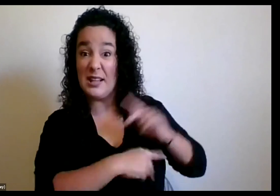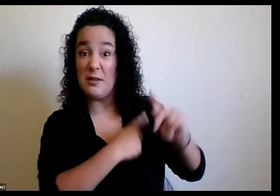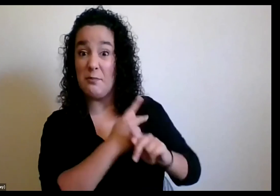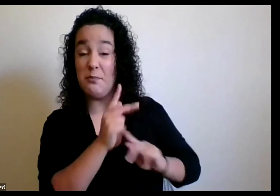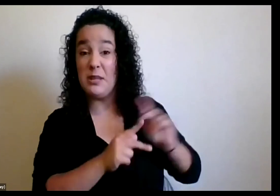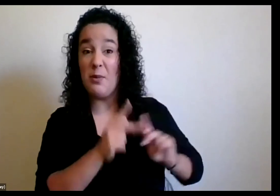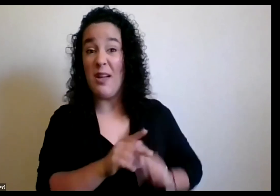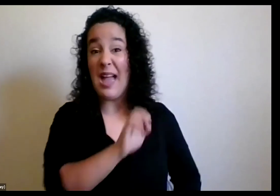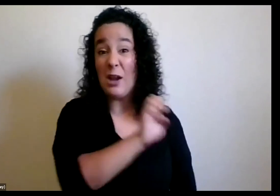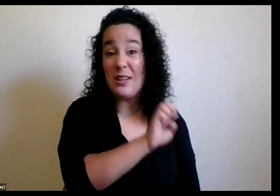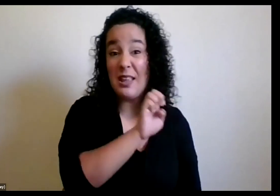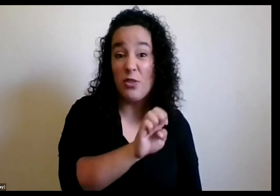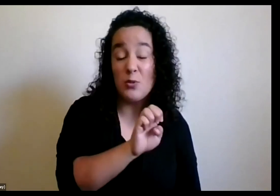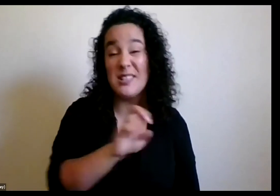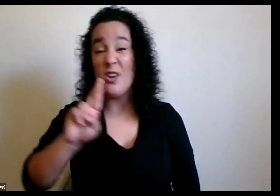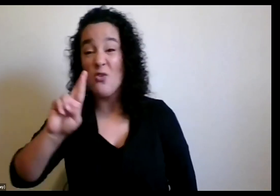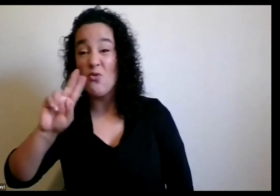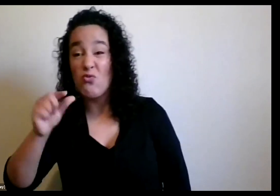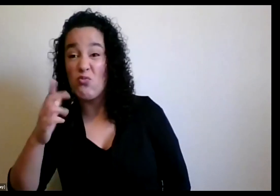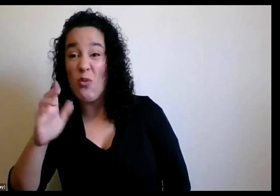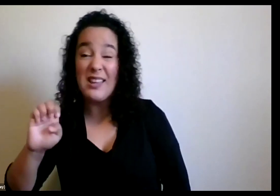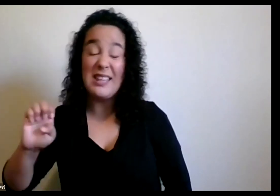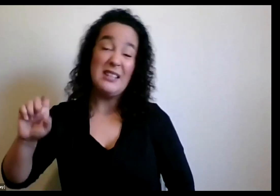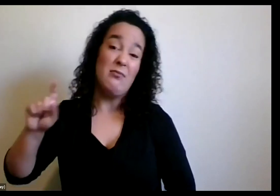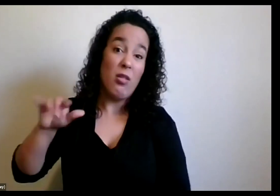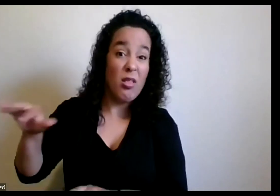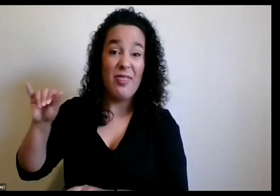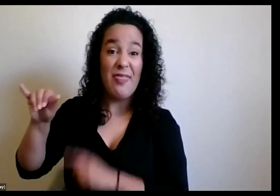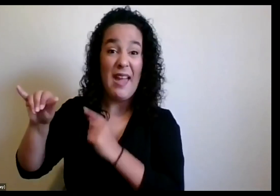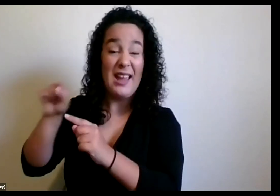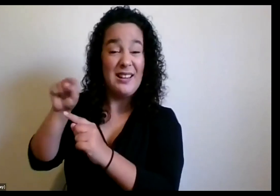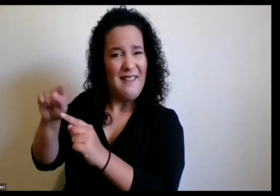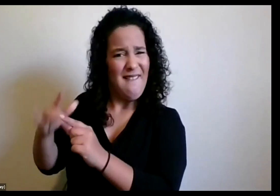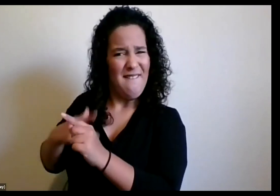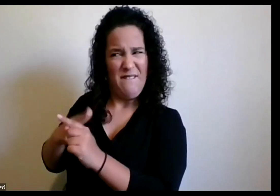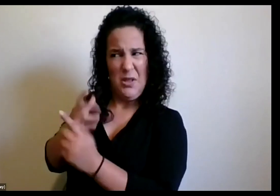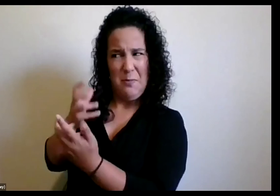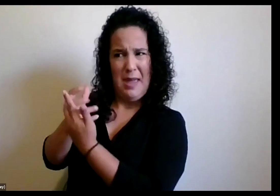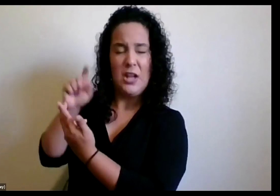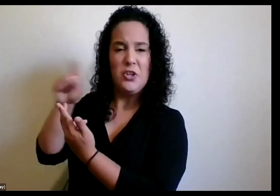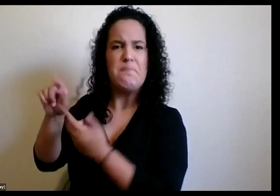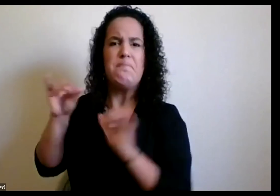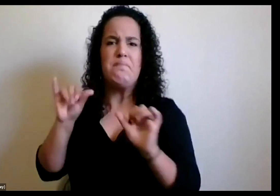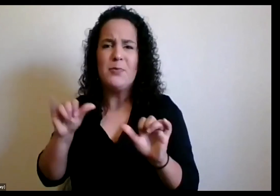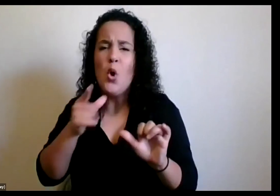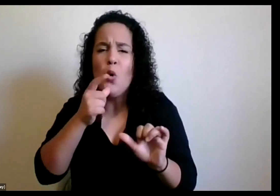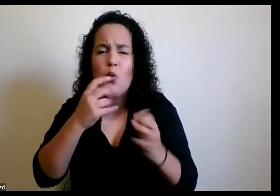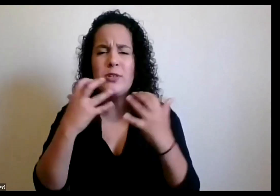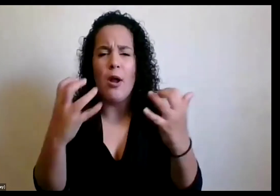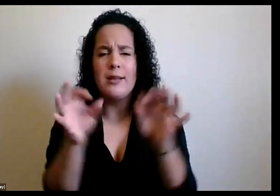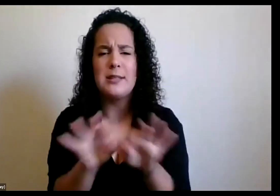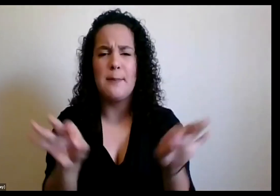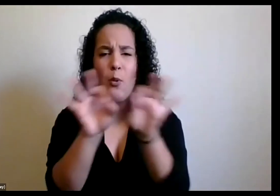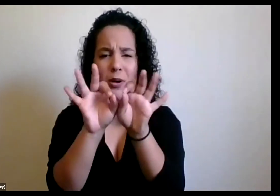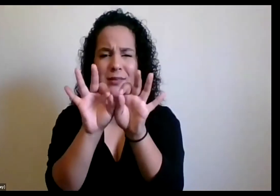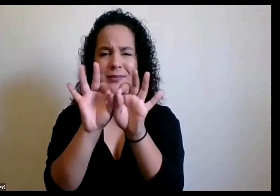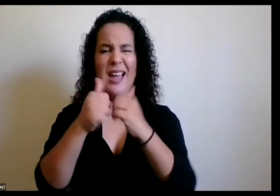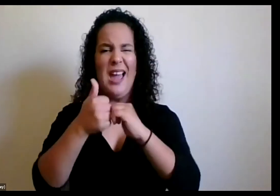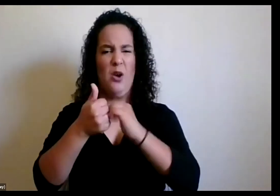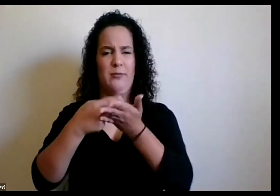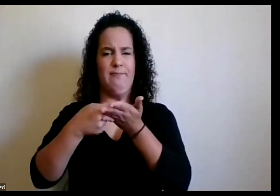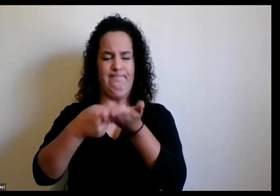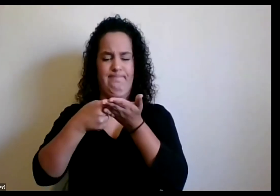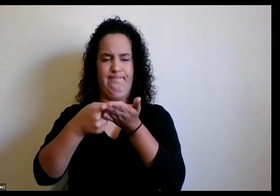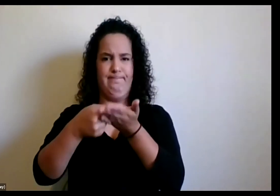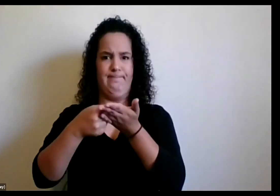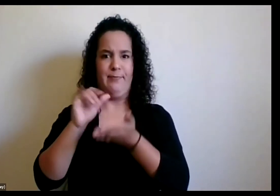rugged individualists? Who's in my universe that I actually need to think about how they're going to respond to some of these different messaging, and how do